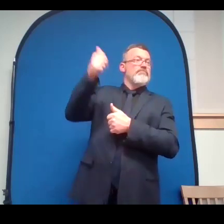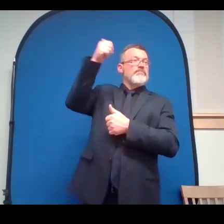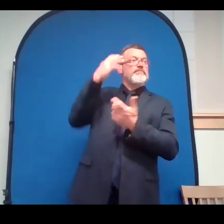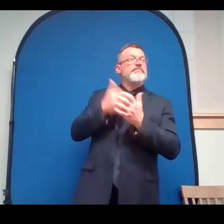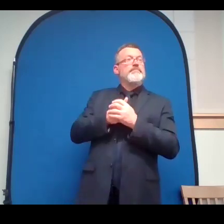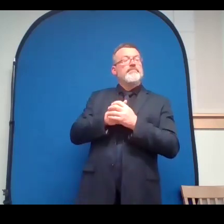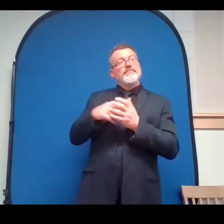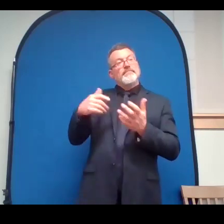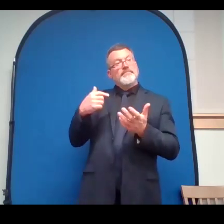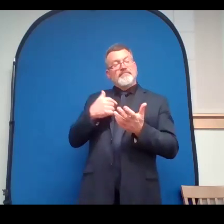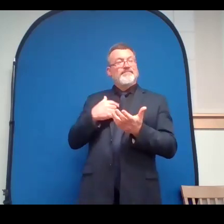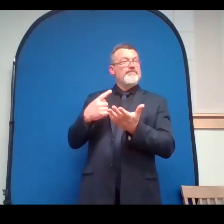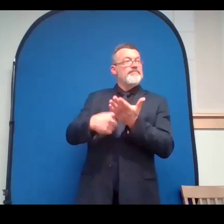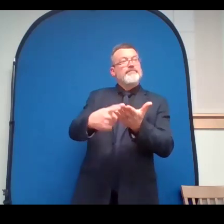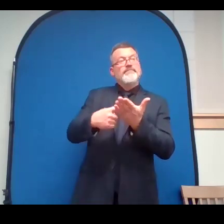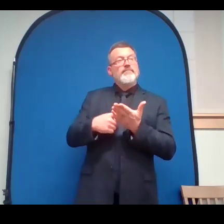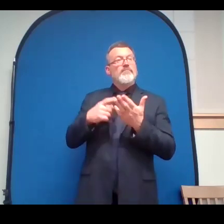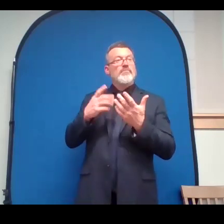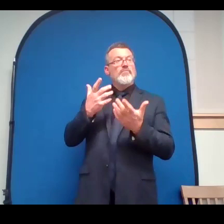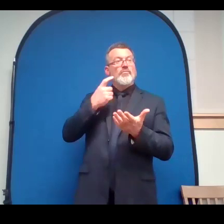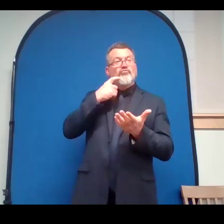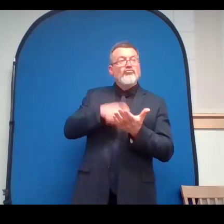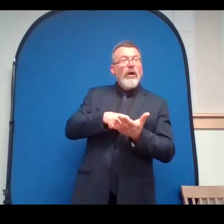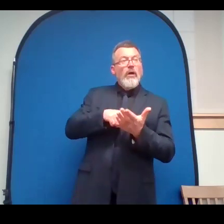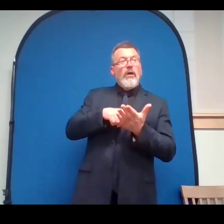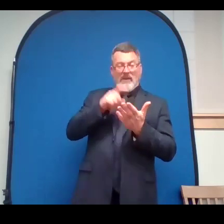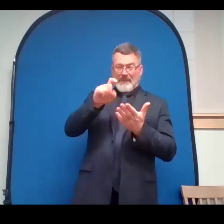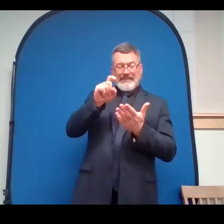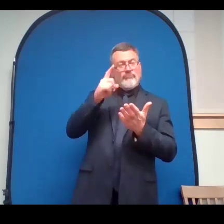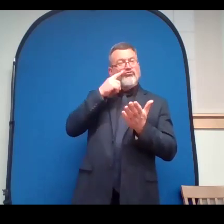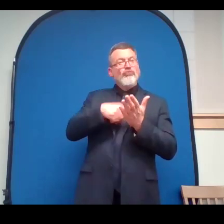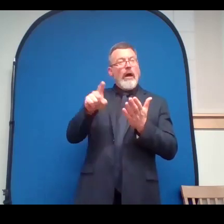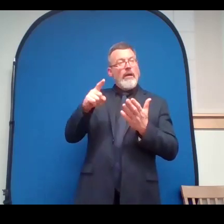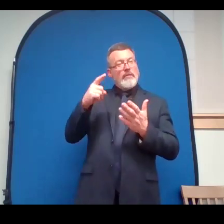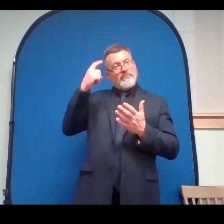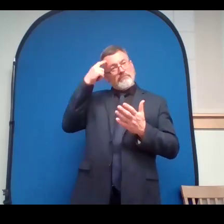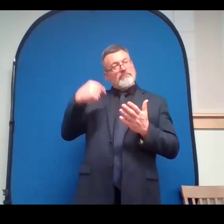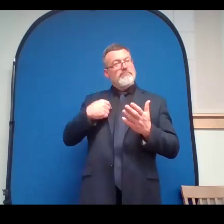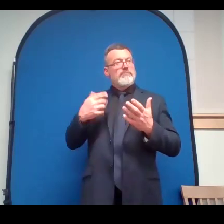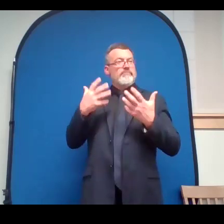reaching out, doing a check well-being, and potentially talking about